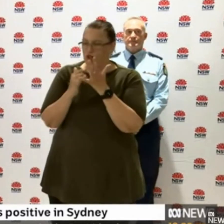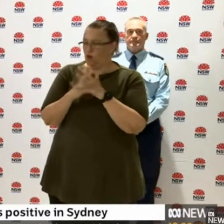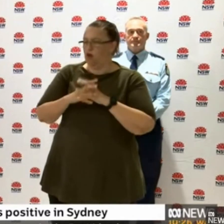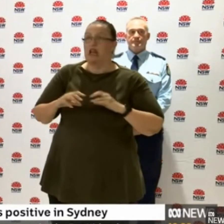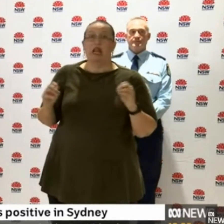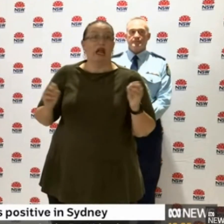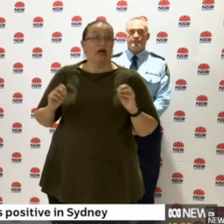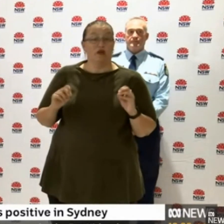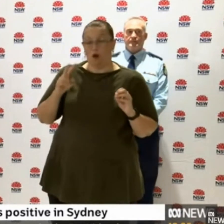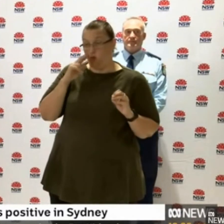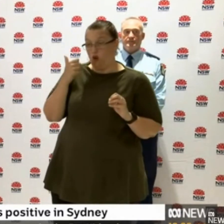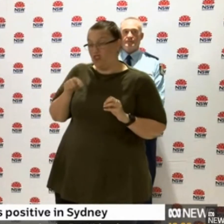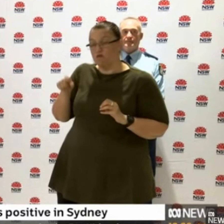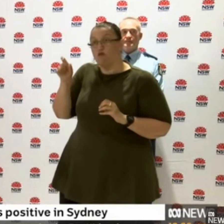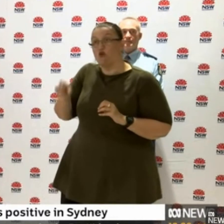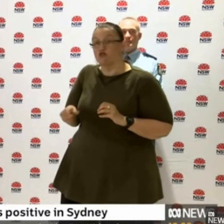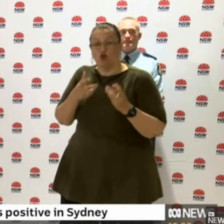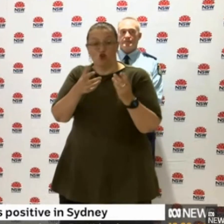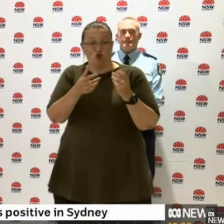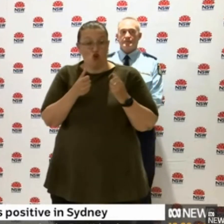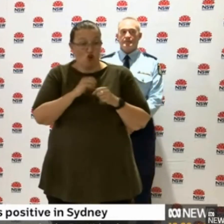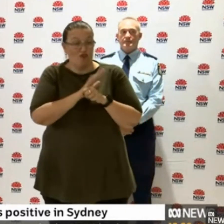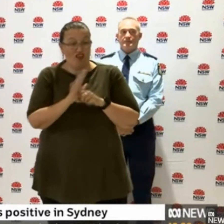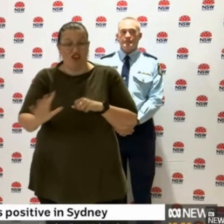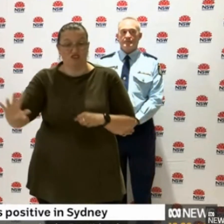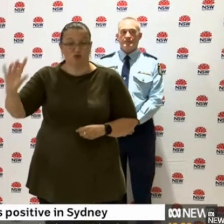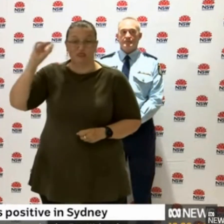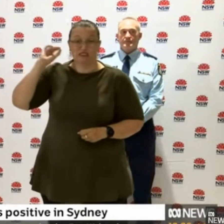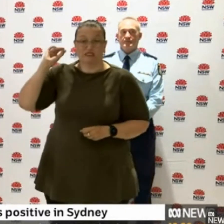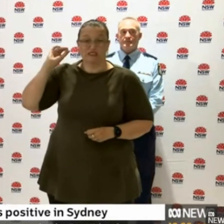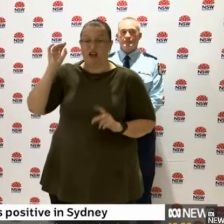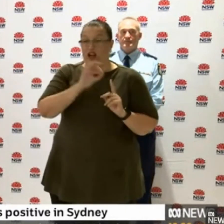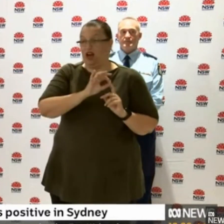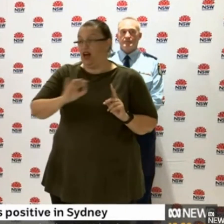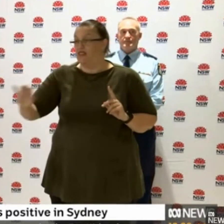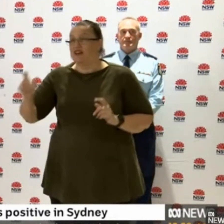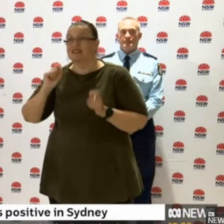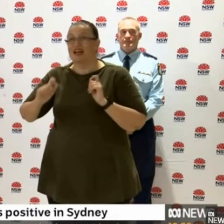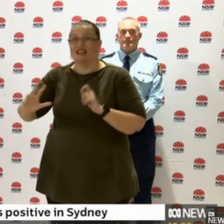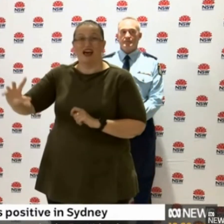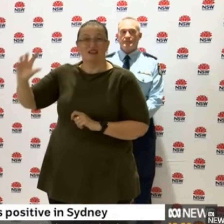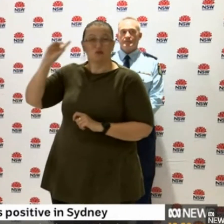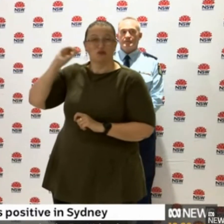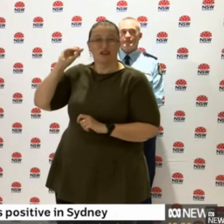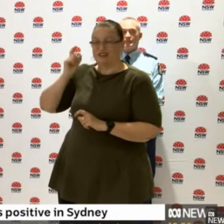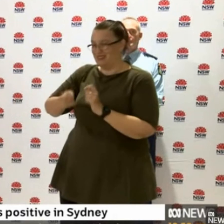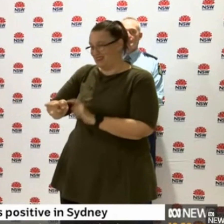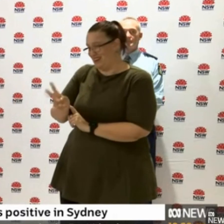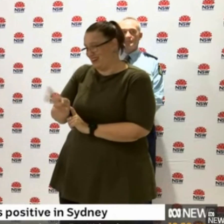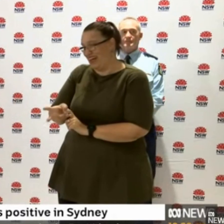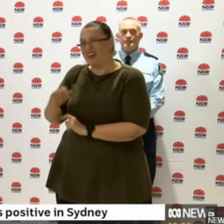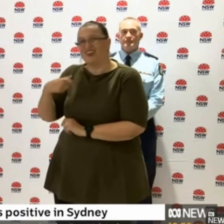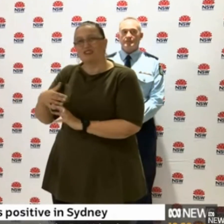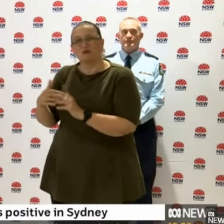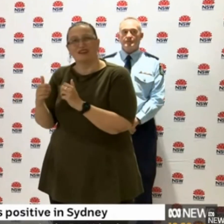looks like this individual has been exposed to COVID last weekend, hasn't been tested all throughout last week, was tested again